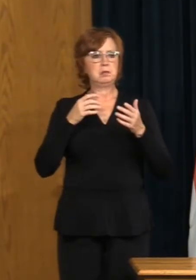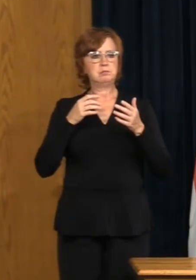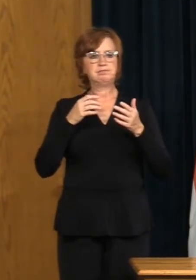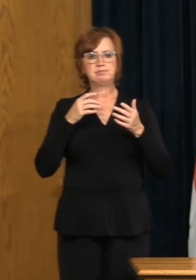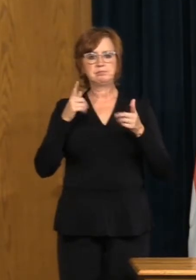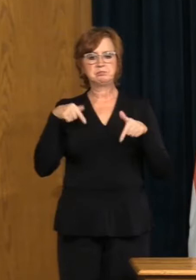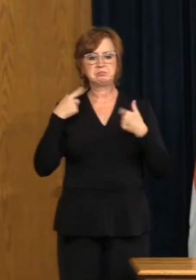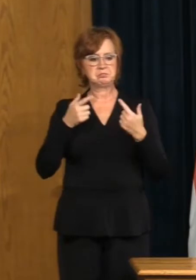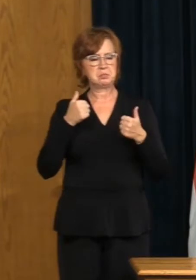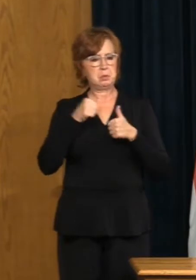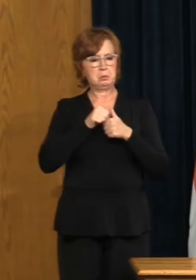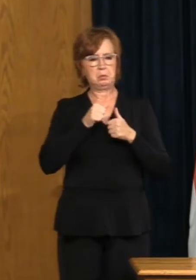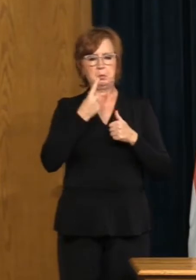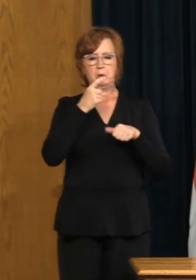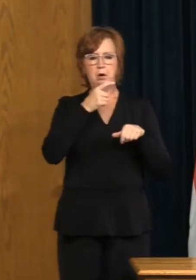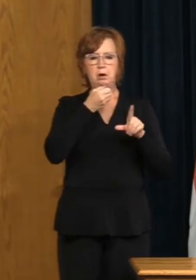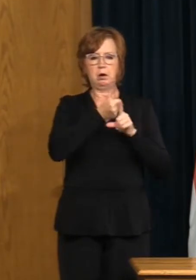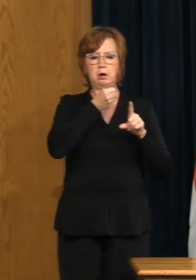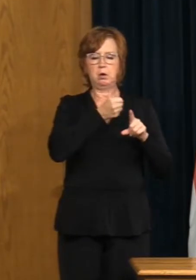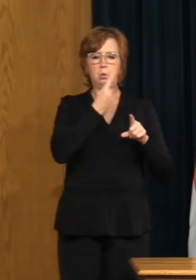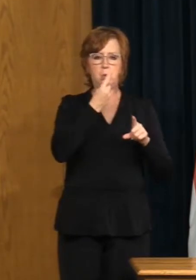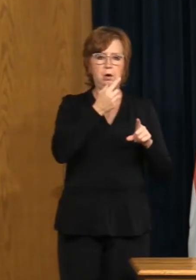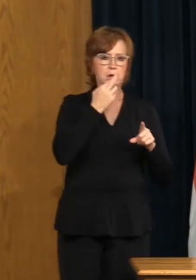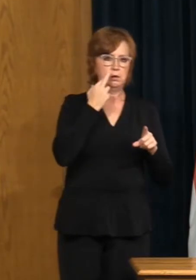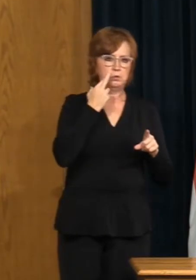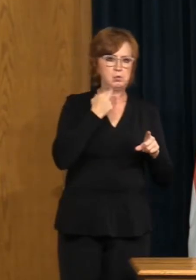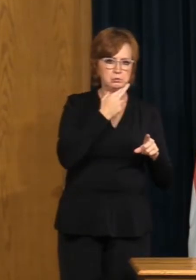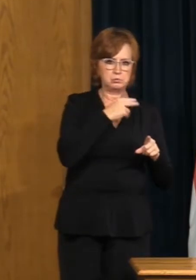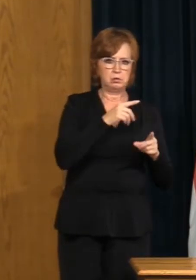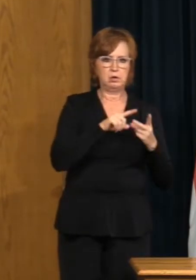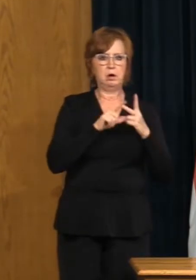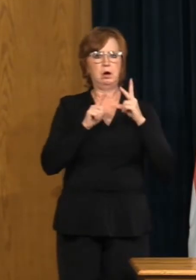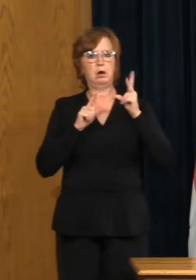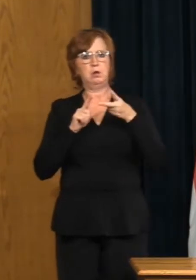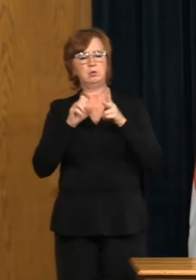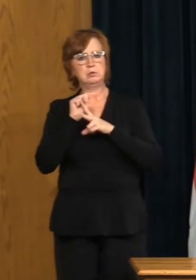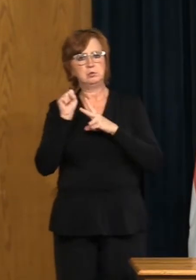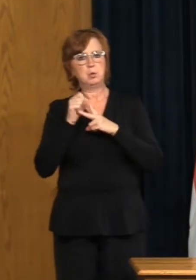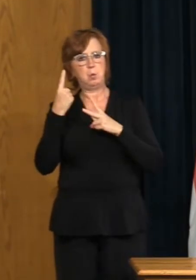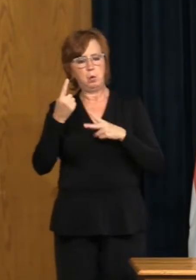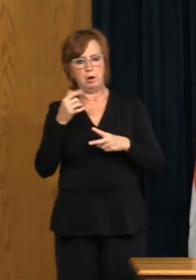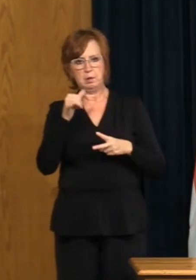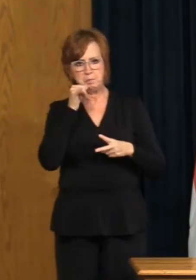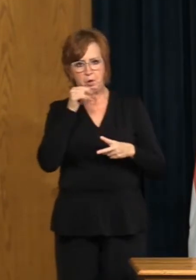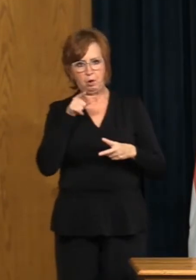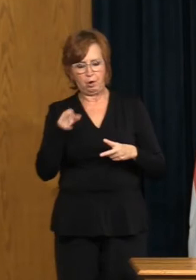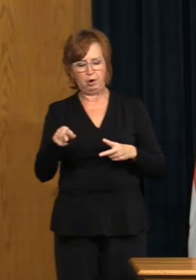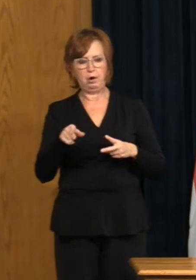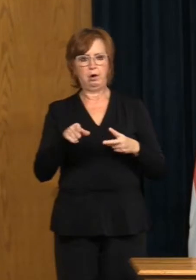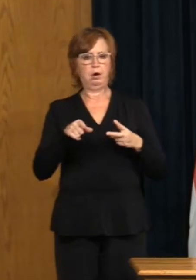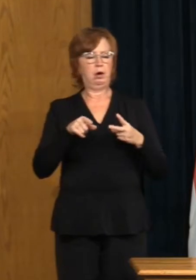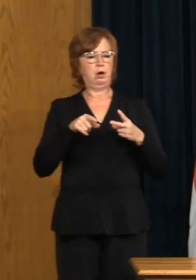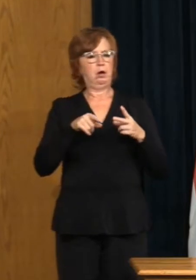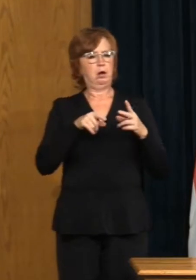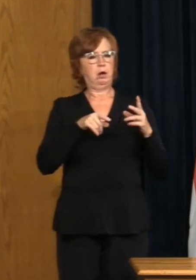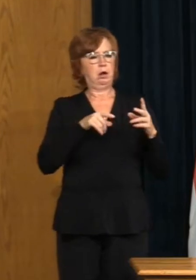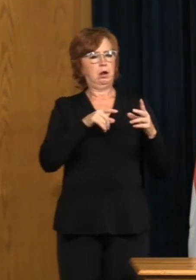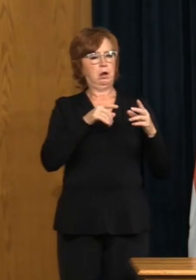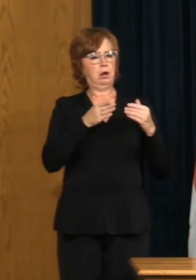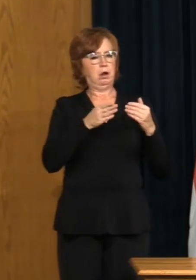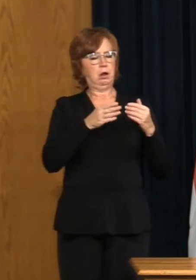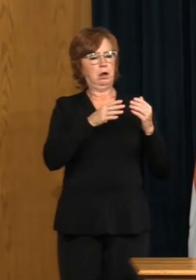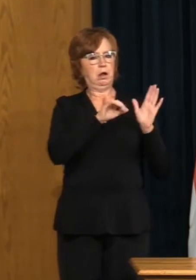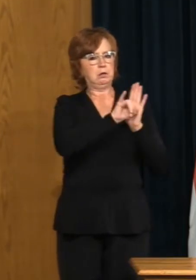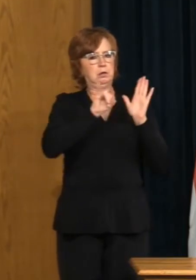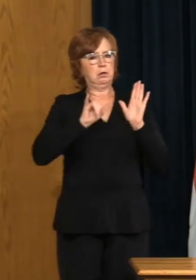but nothing consistent. And again, it speaks to the fact that businesses and customers are following the guidelines that are